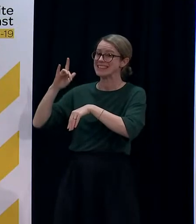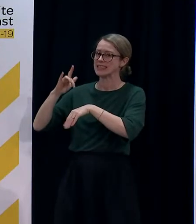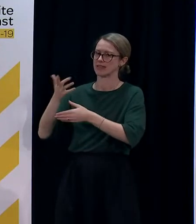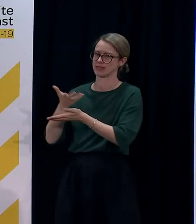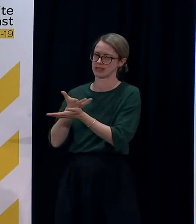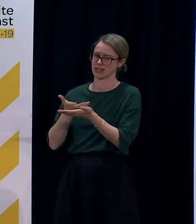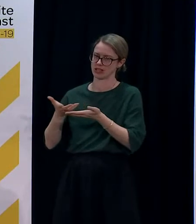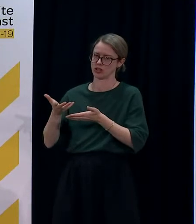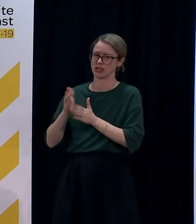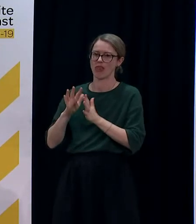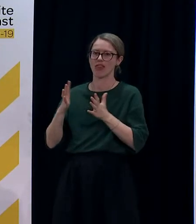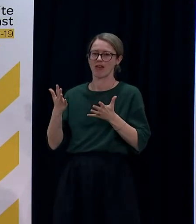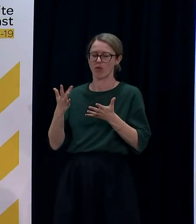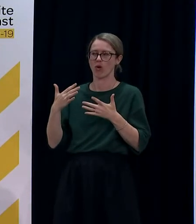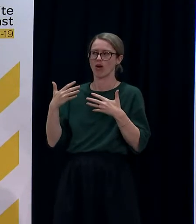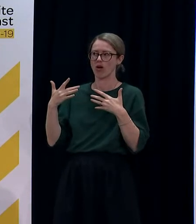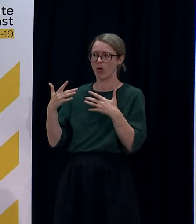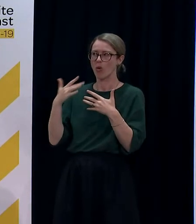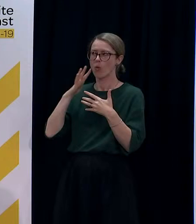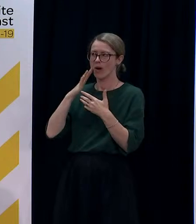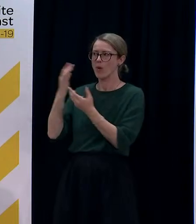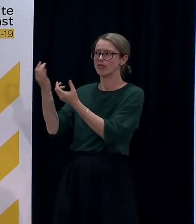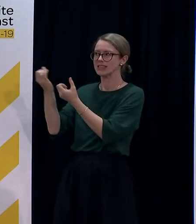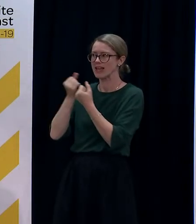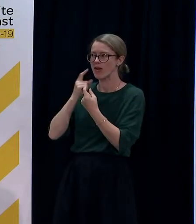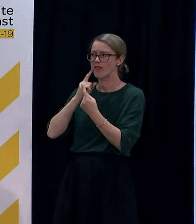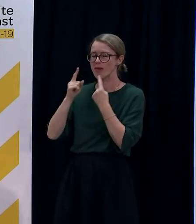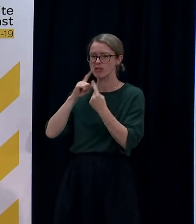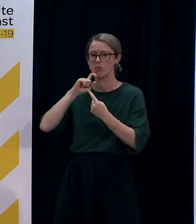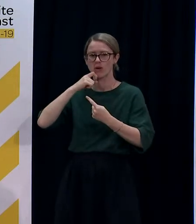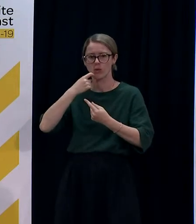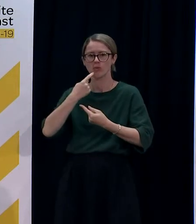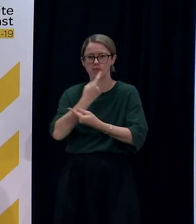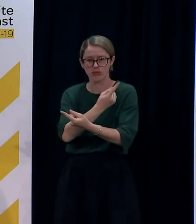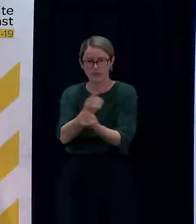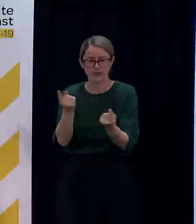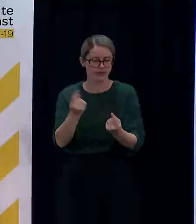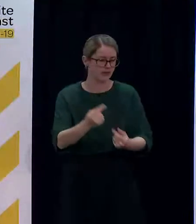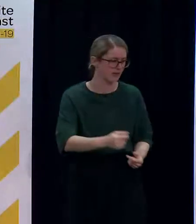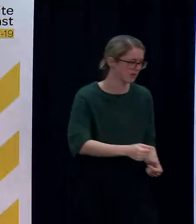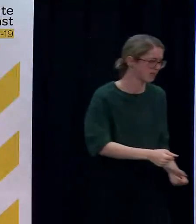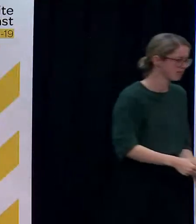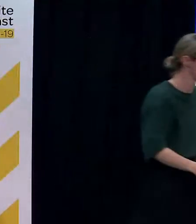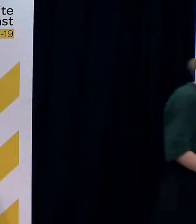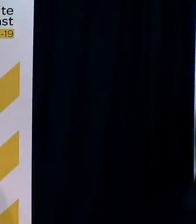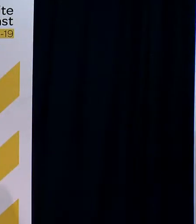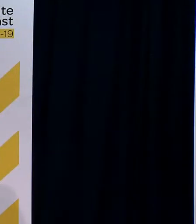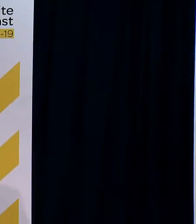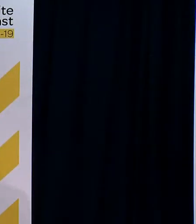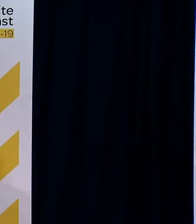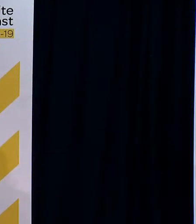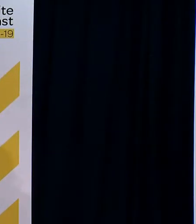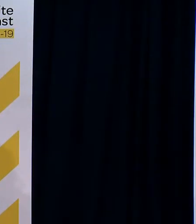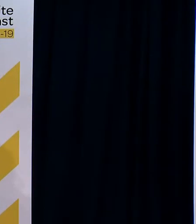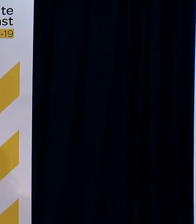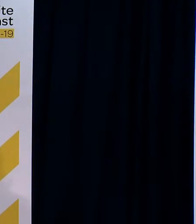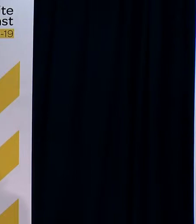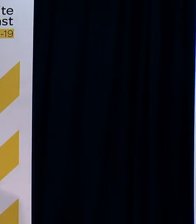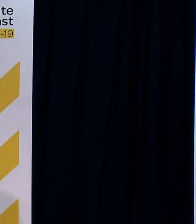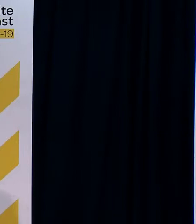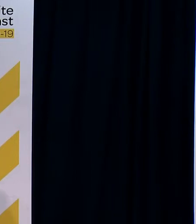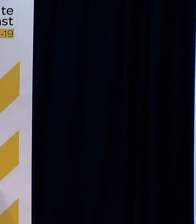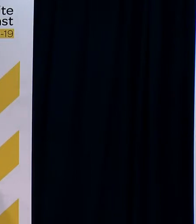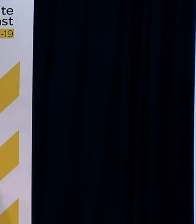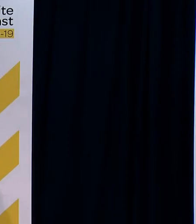discussions, and therefore when we've got an announcement to make, we will make it. On another issue, you're going to review alert level settings on Monday. How